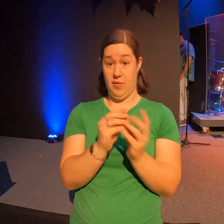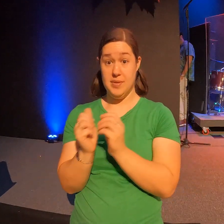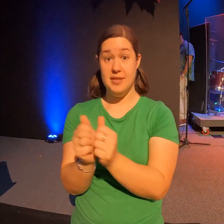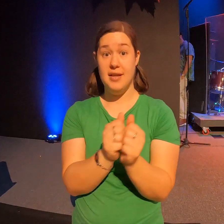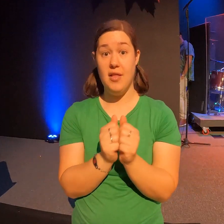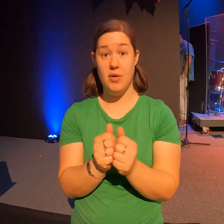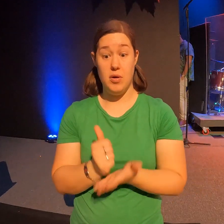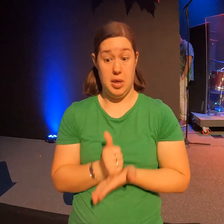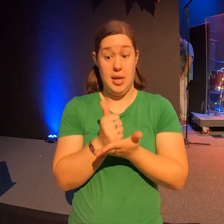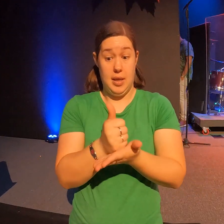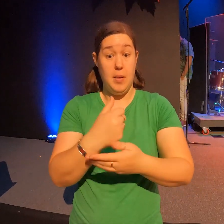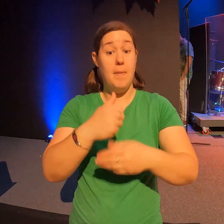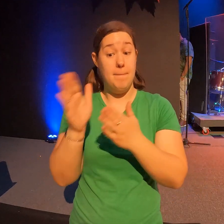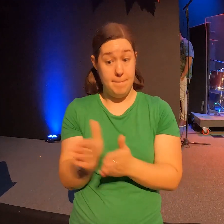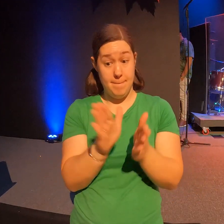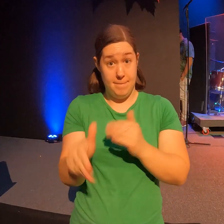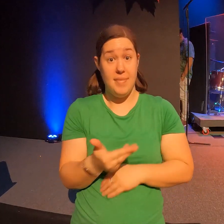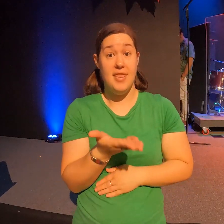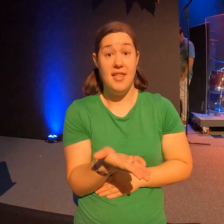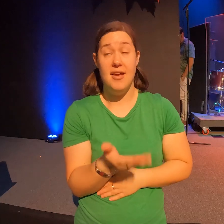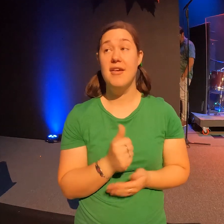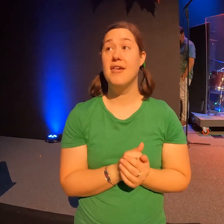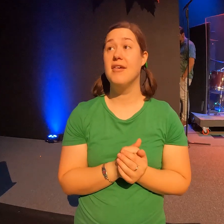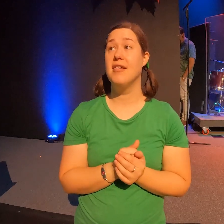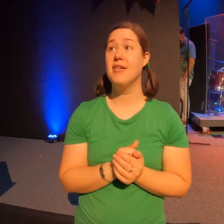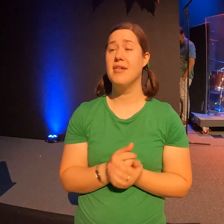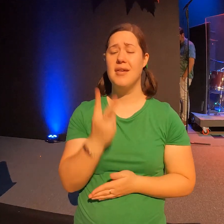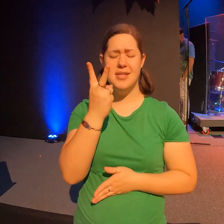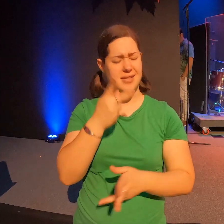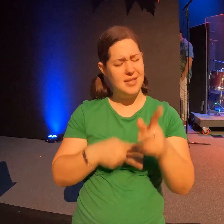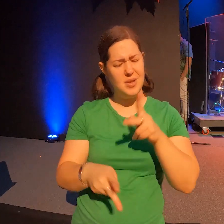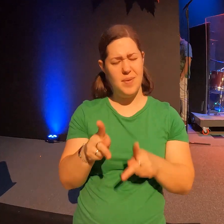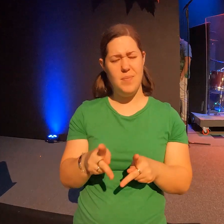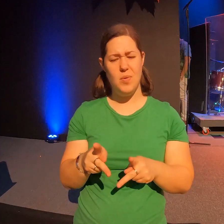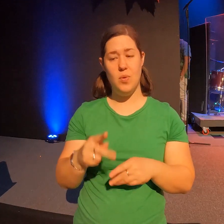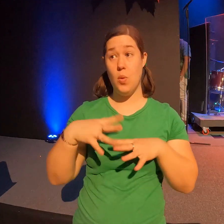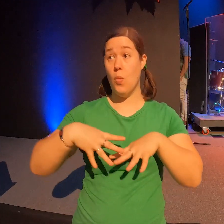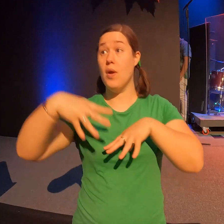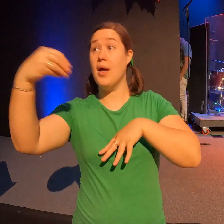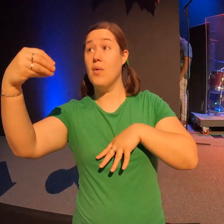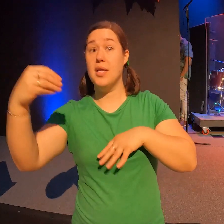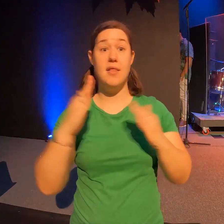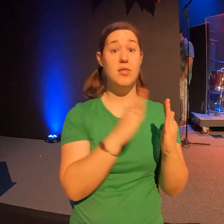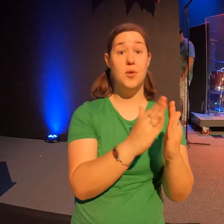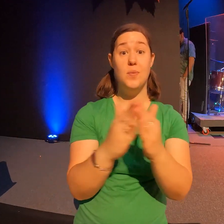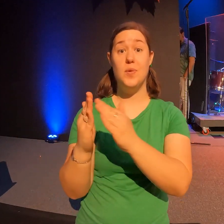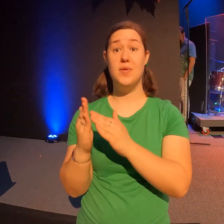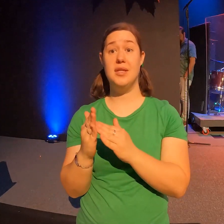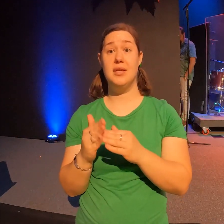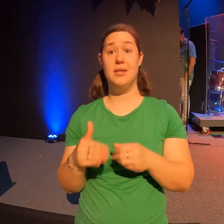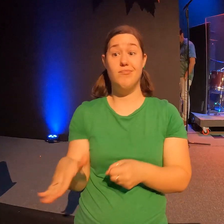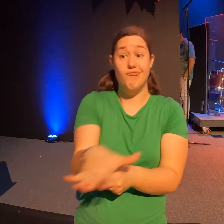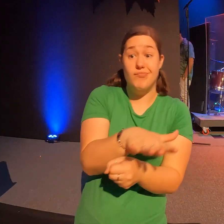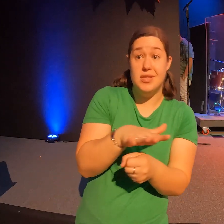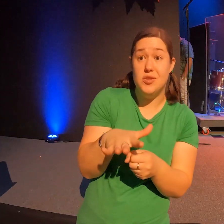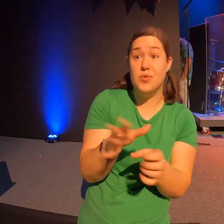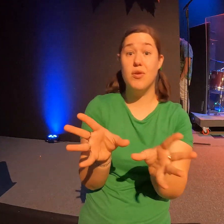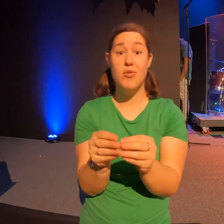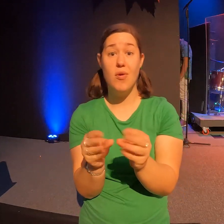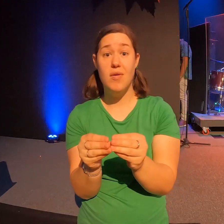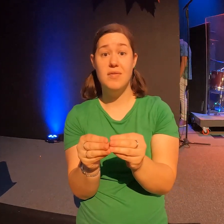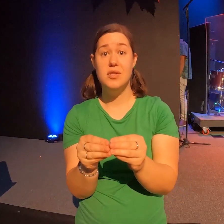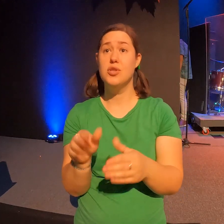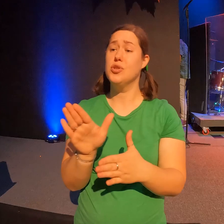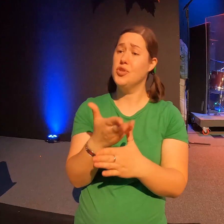are out in the community, out in our district, out in our conference, sharing your love, walking